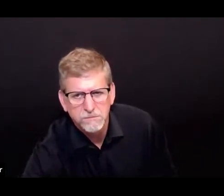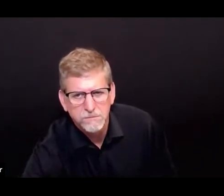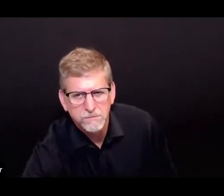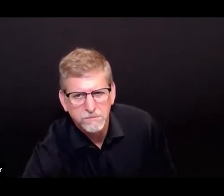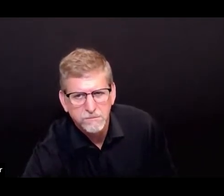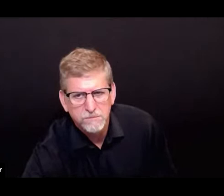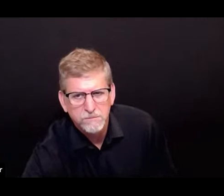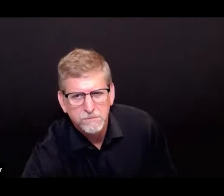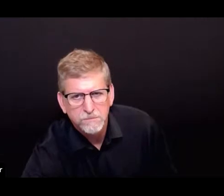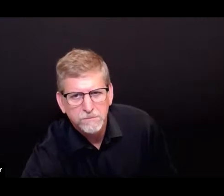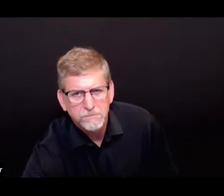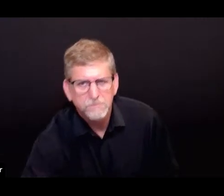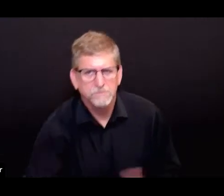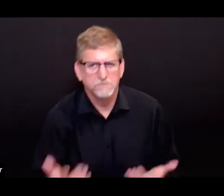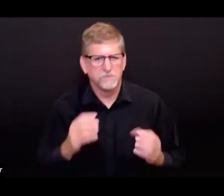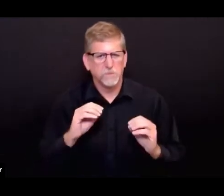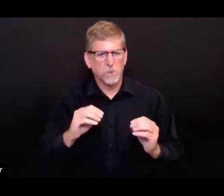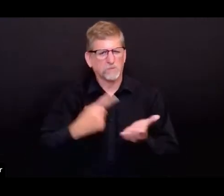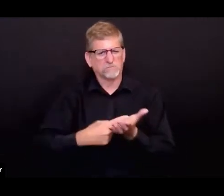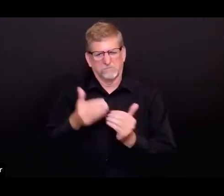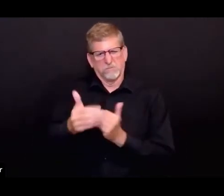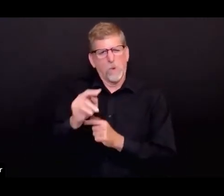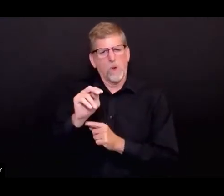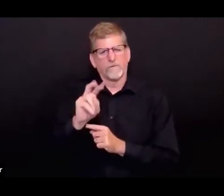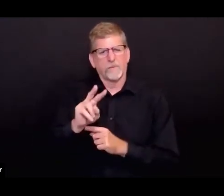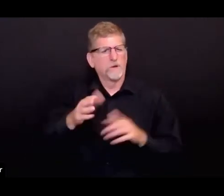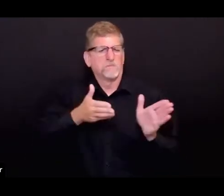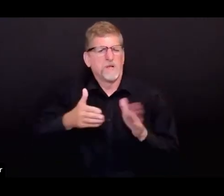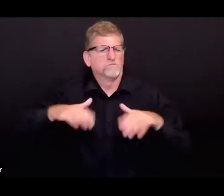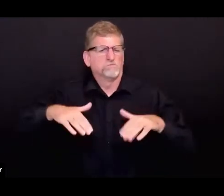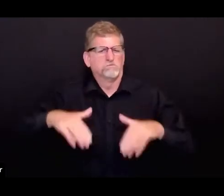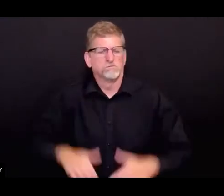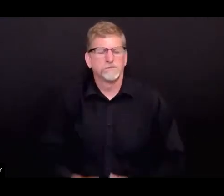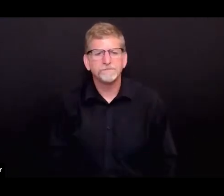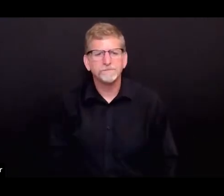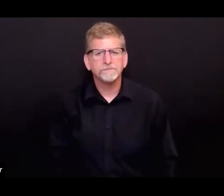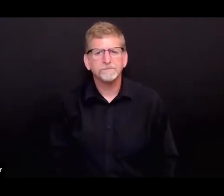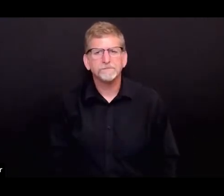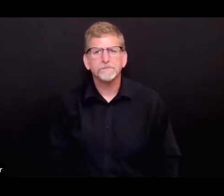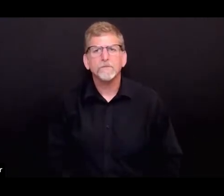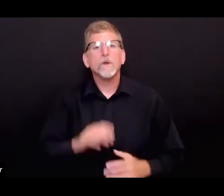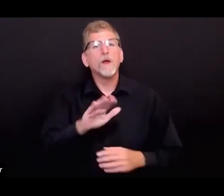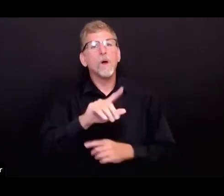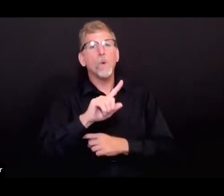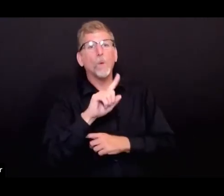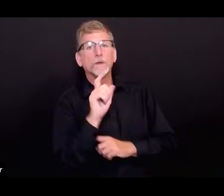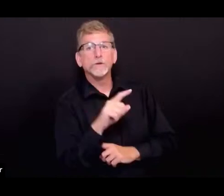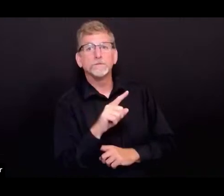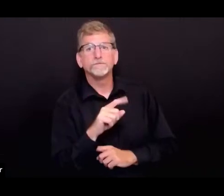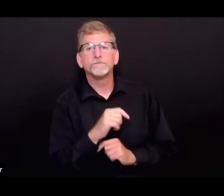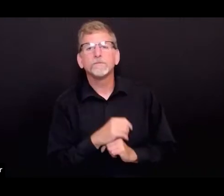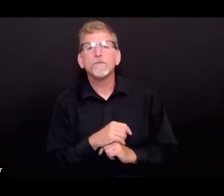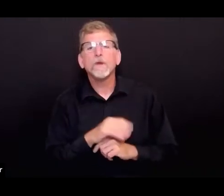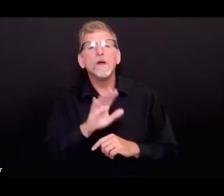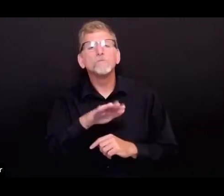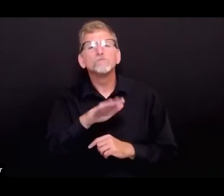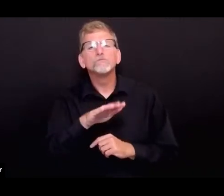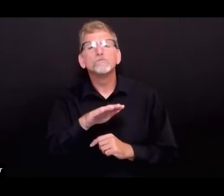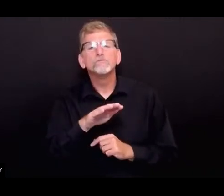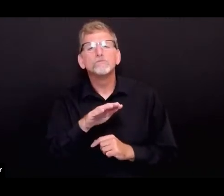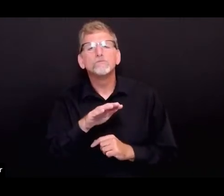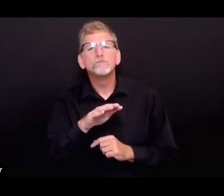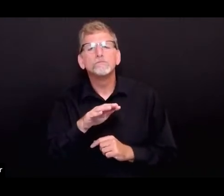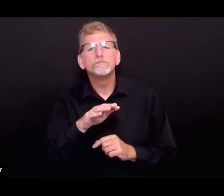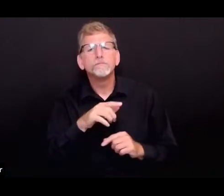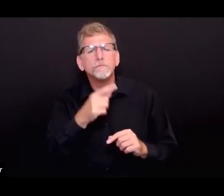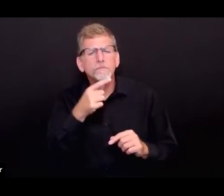from Director Erzman and Commissioner Malcolm were talking about we may need to, and yourself, we may need